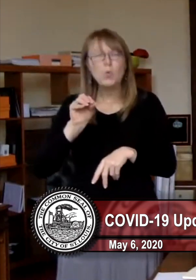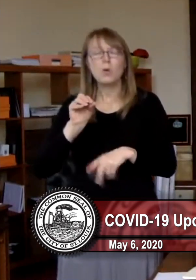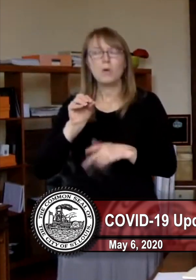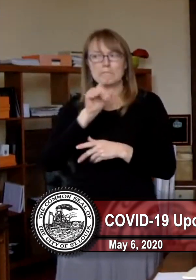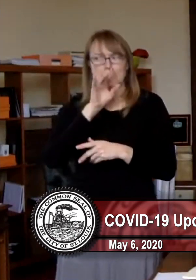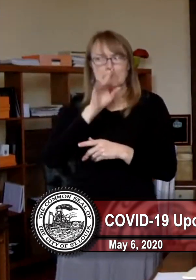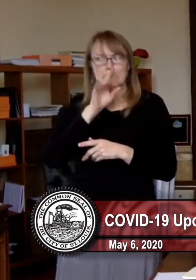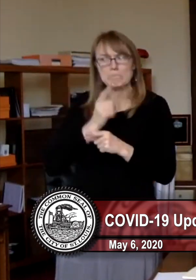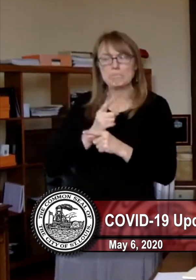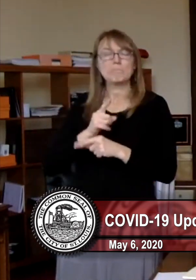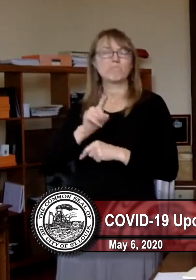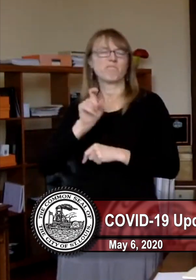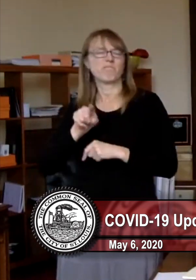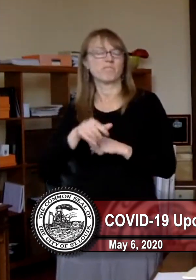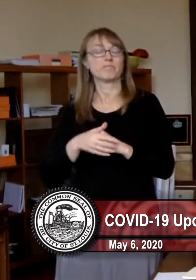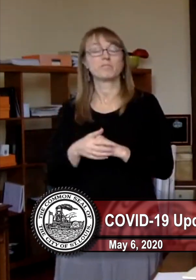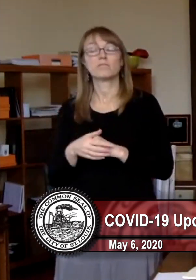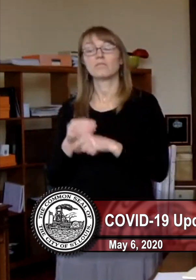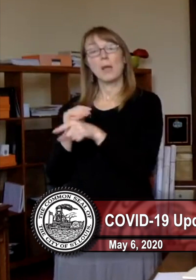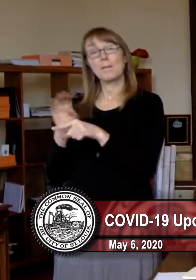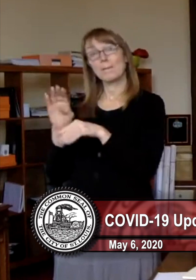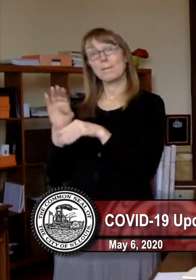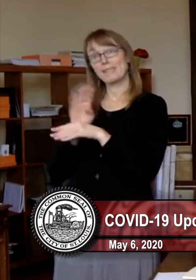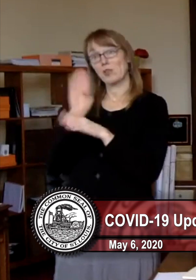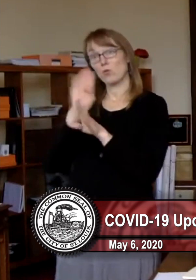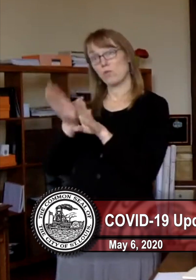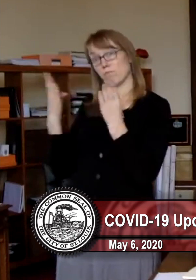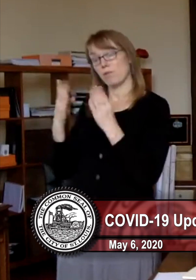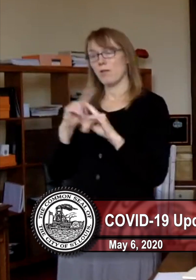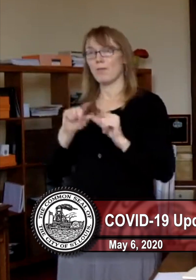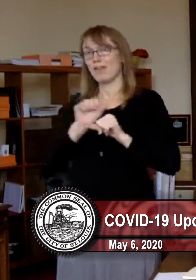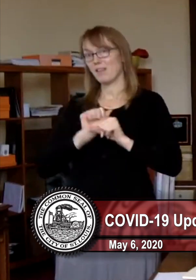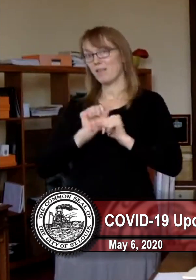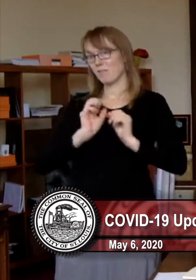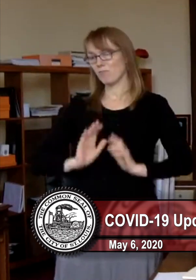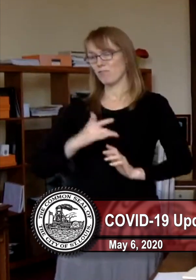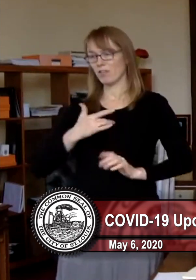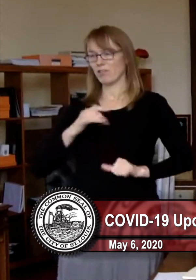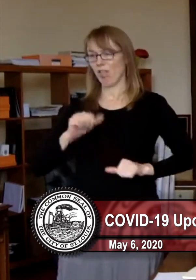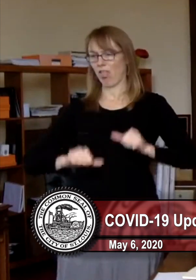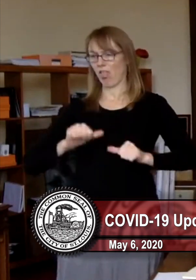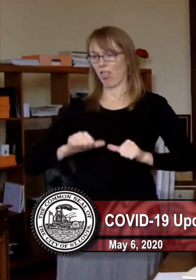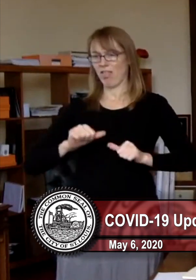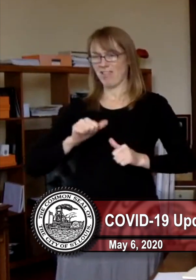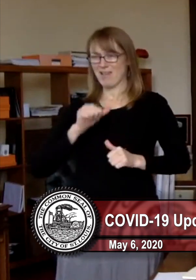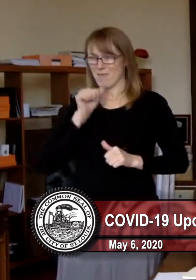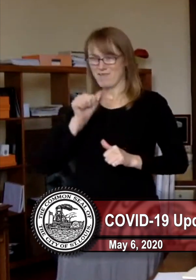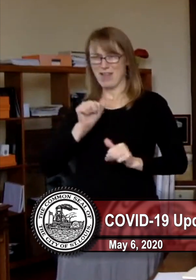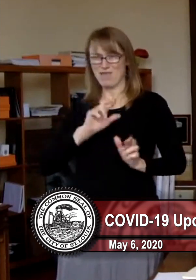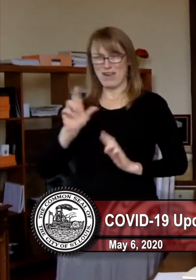who works for a business that's going to reopen, but perhaps they don't feel quite to go back.